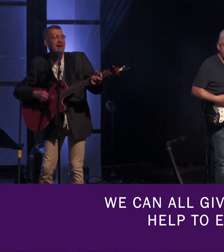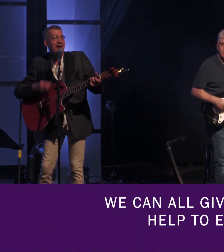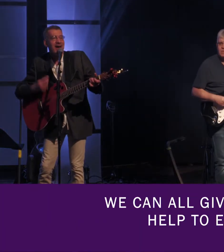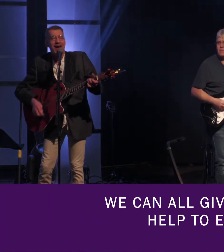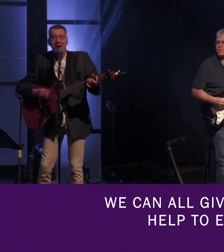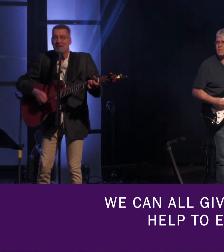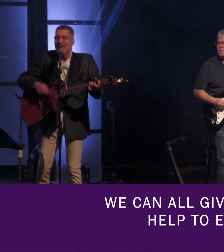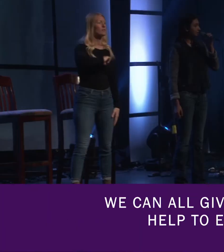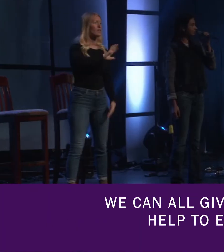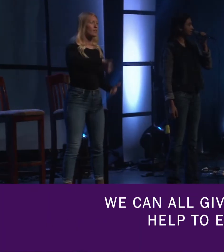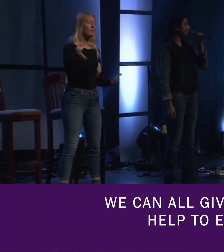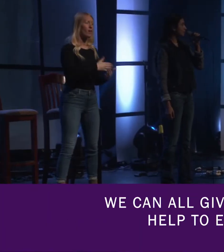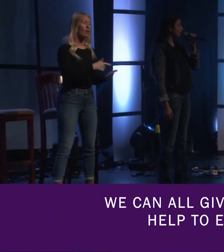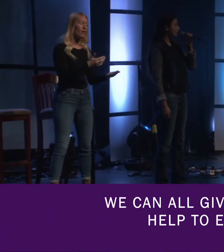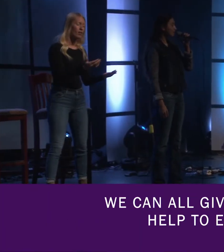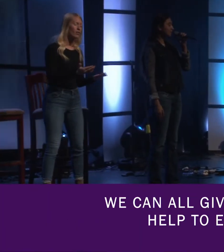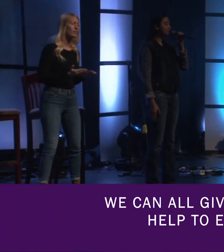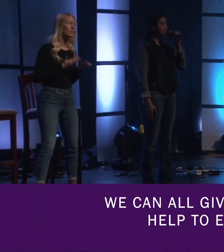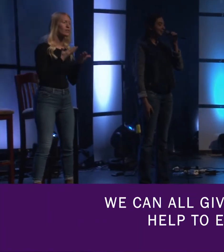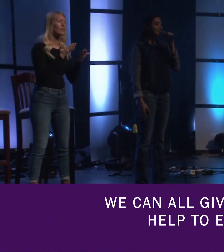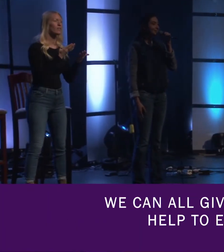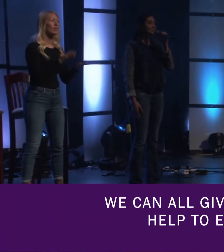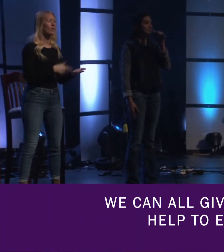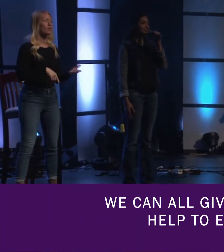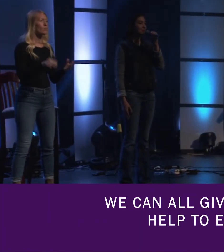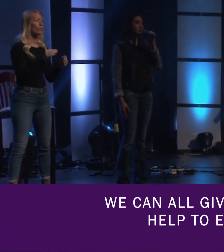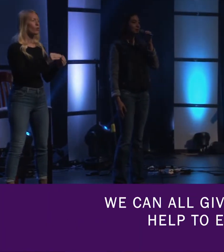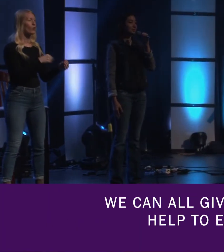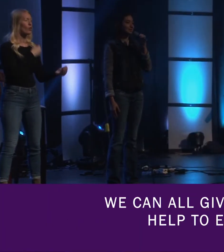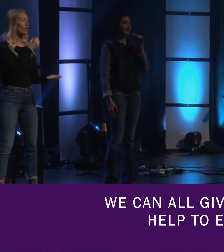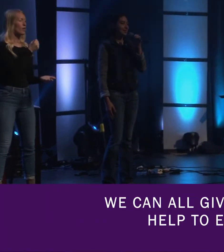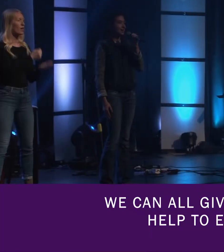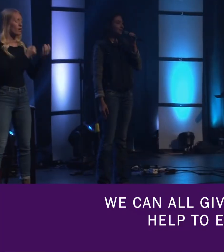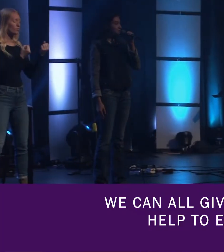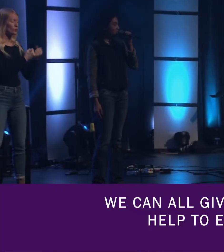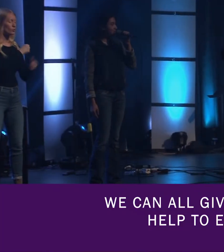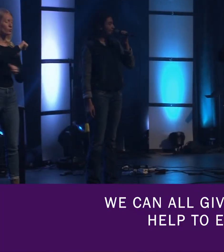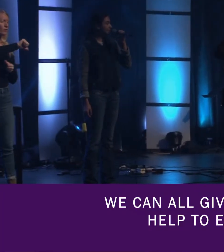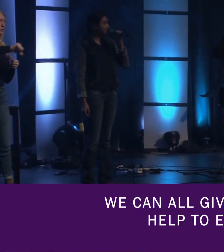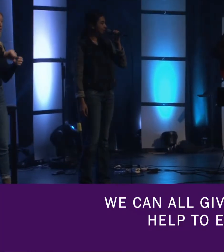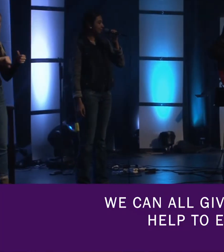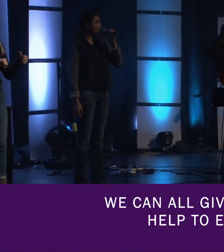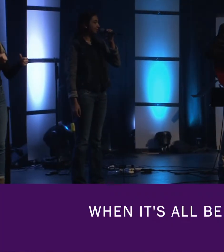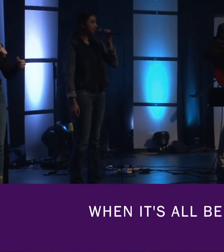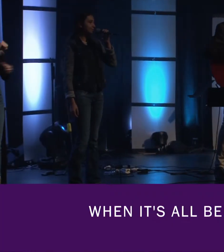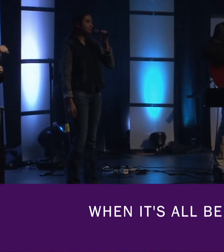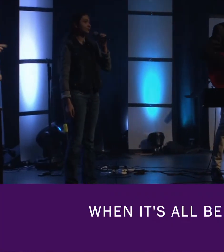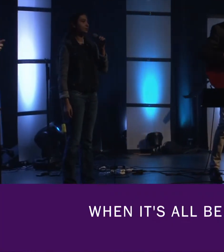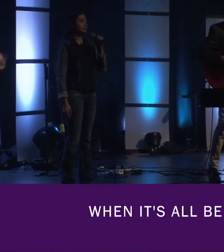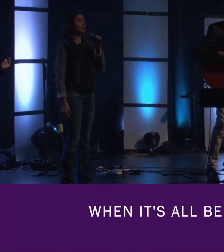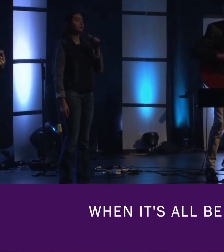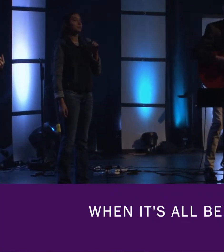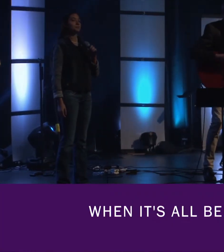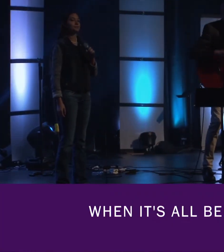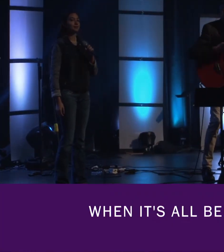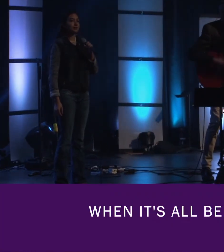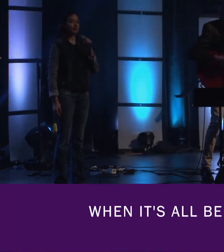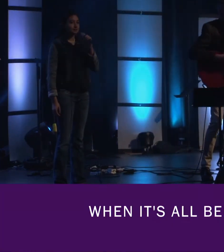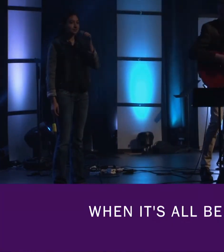brothers, we can all give a little more help to each other when it's